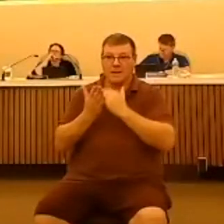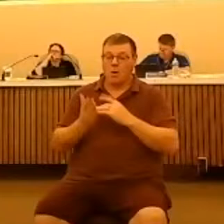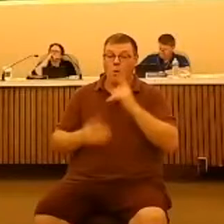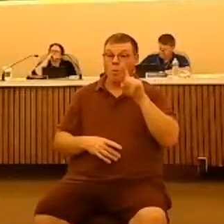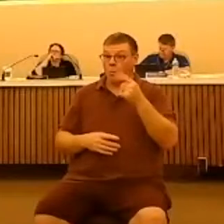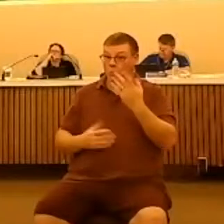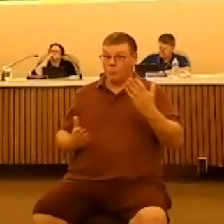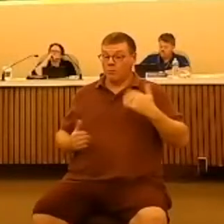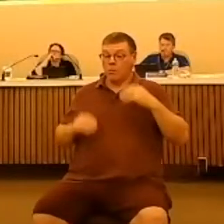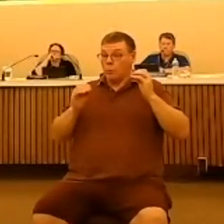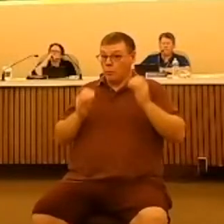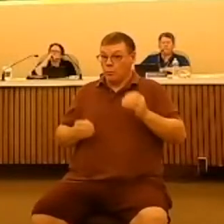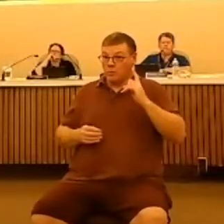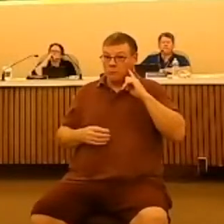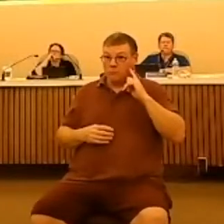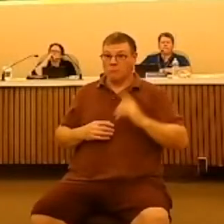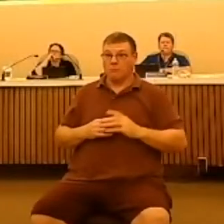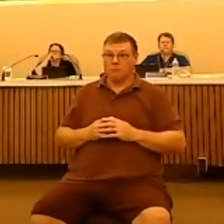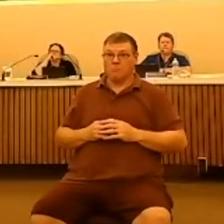about was